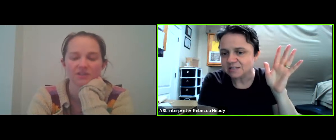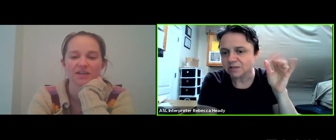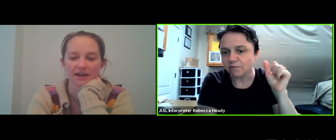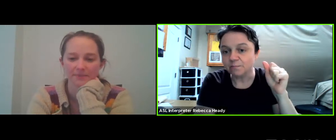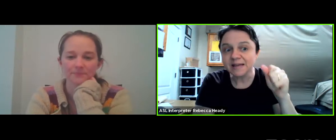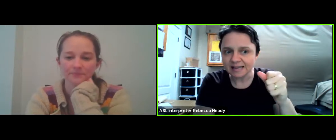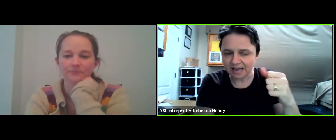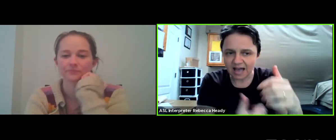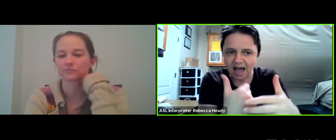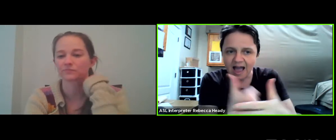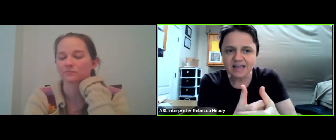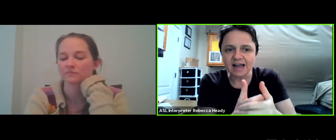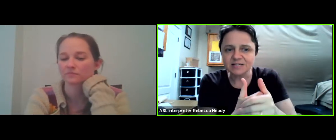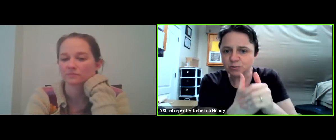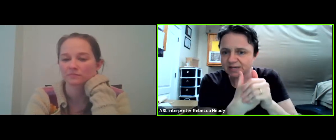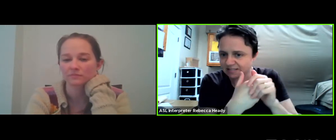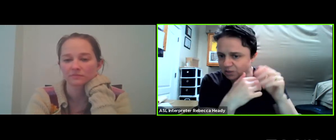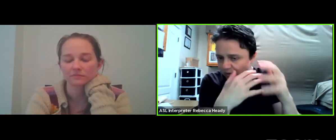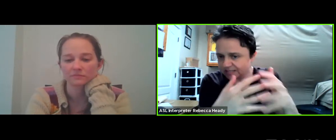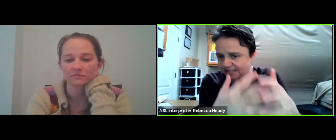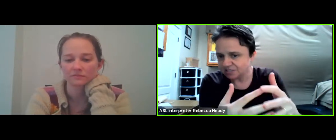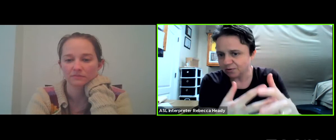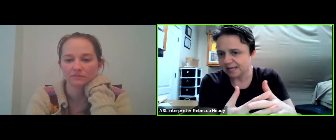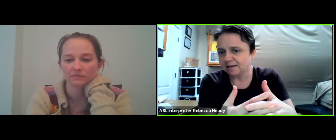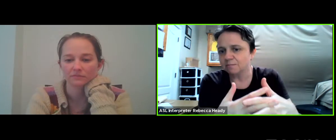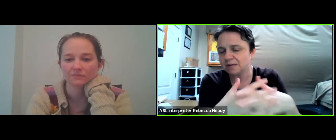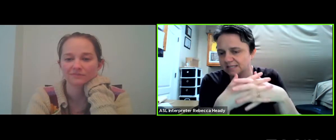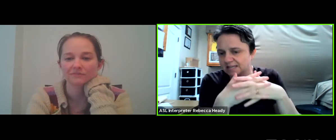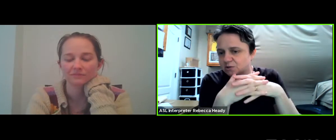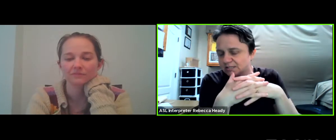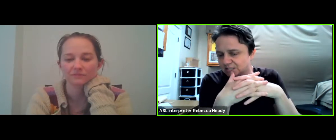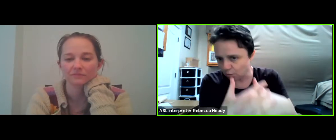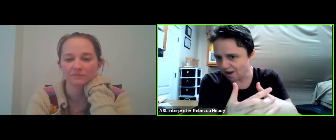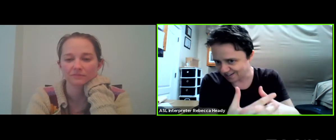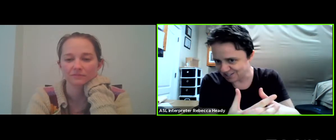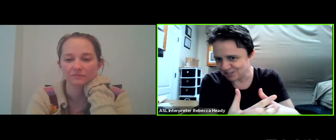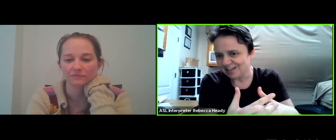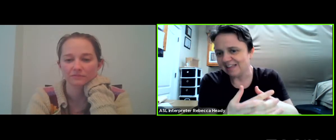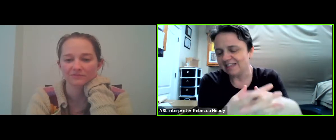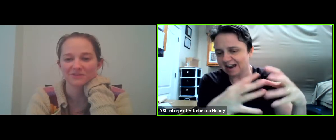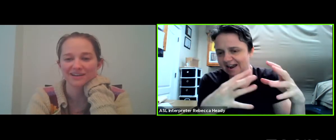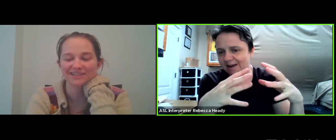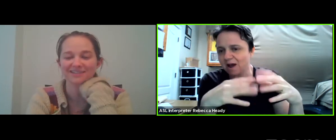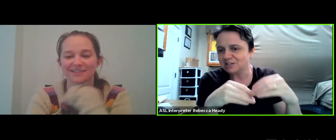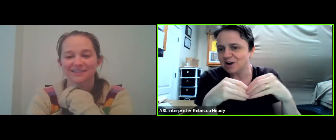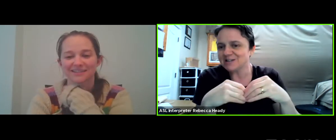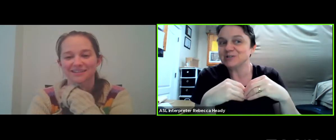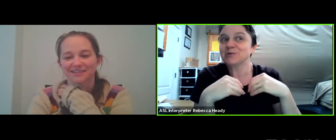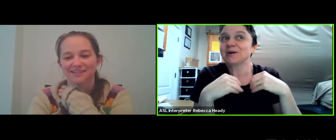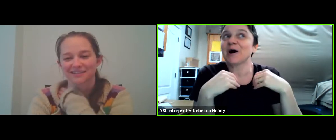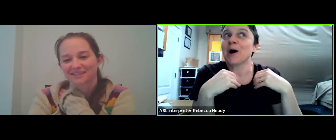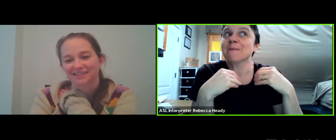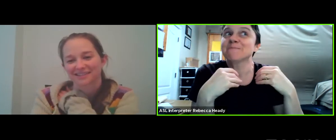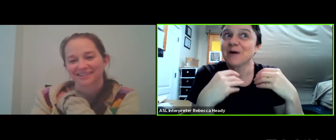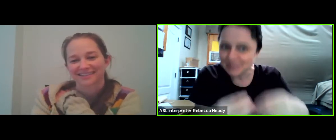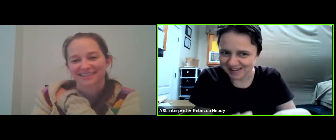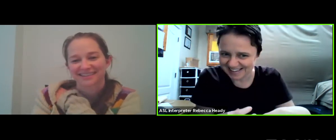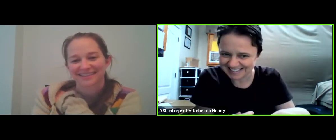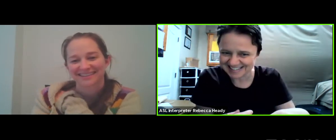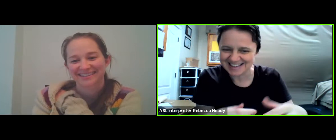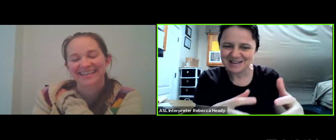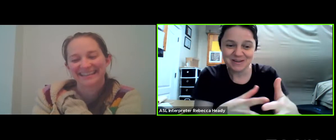right? Yeah. I do it so instinctually because I do it so much that Right. I'm not trying to do it